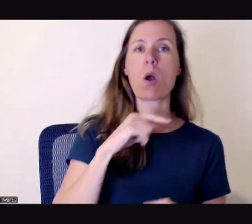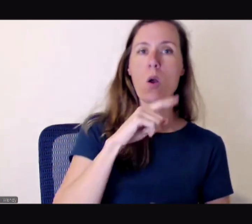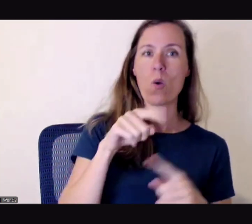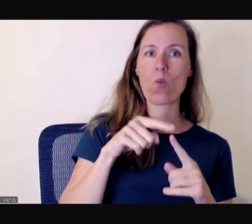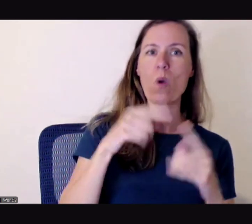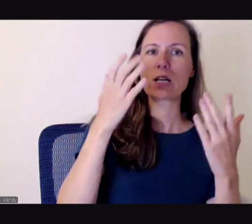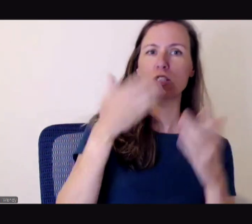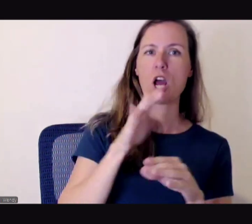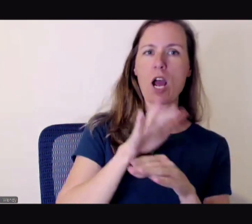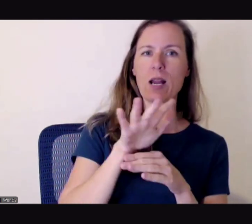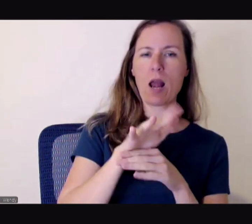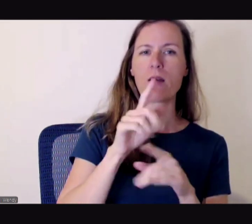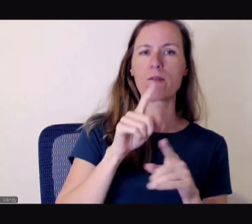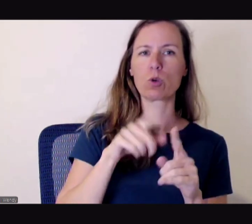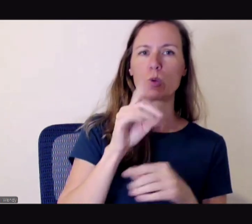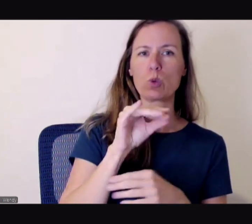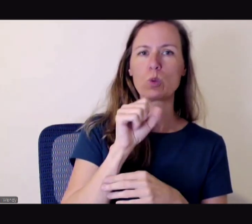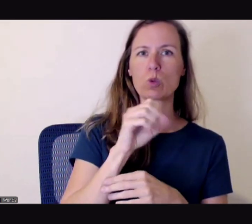It depends upon the date.